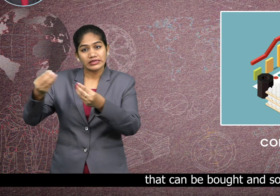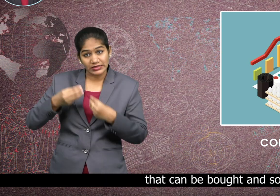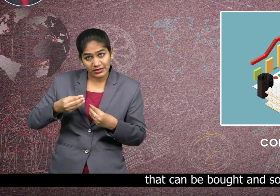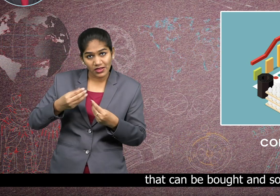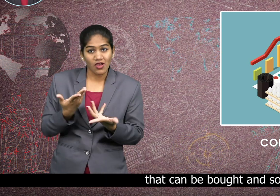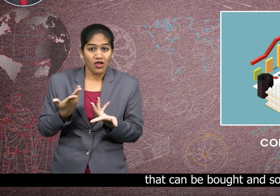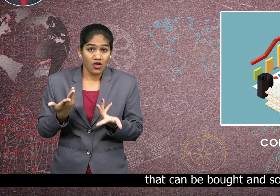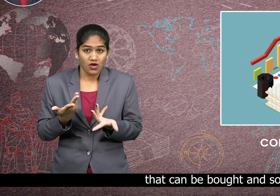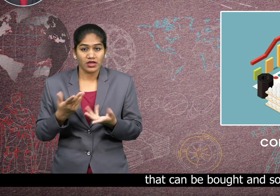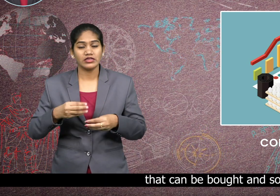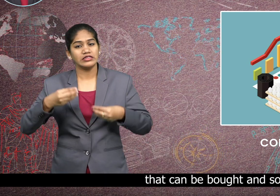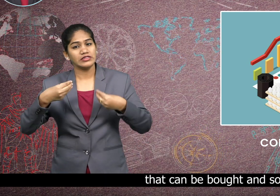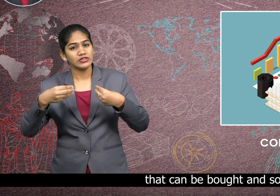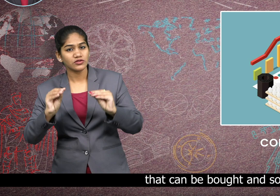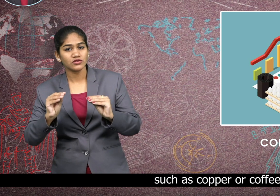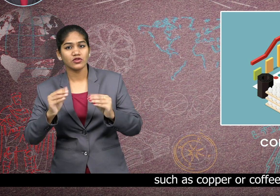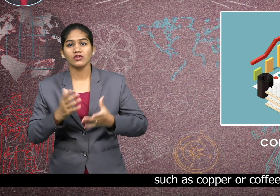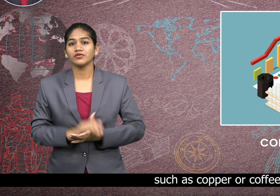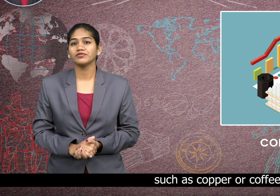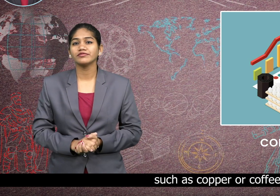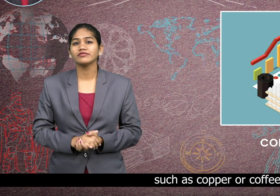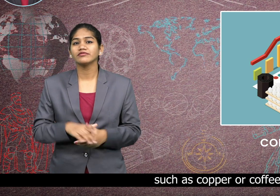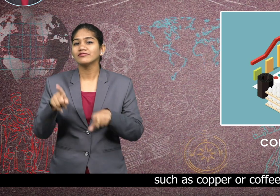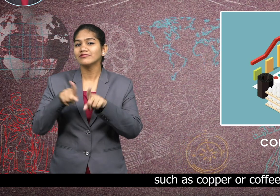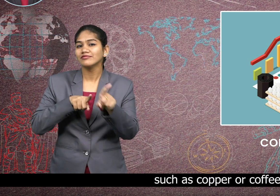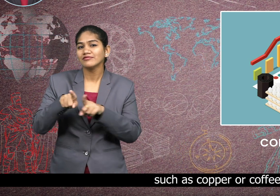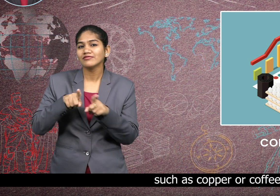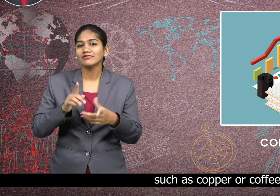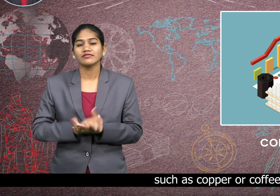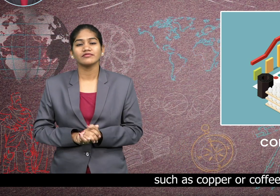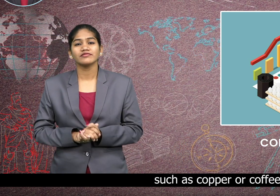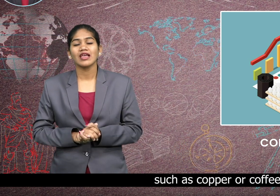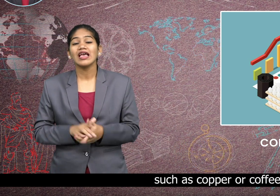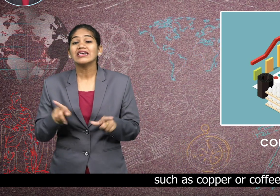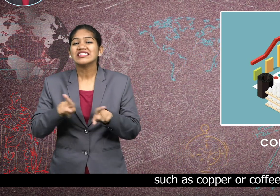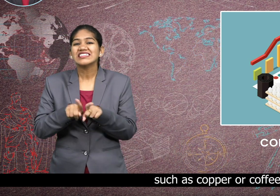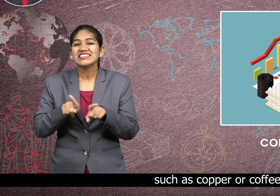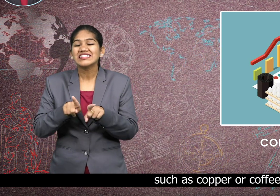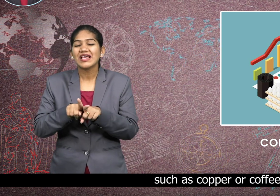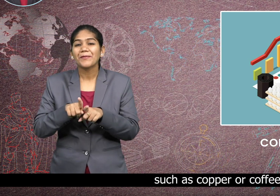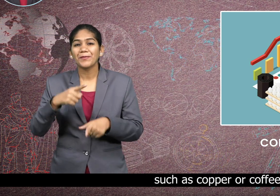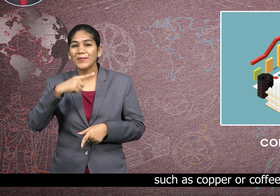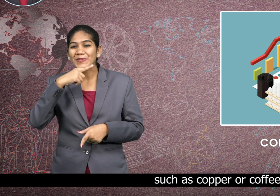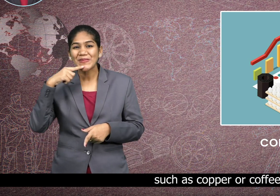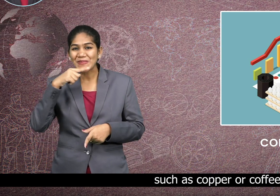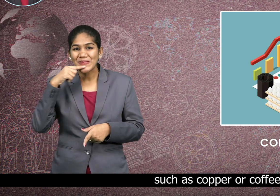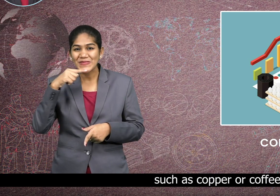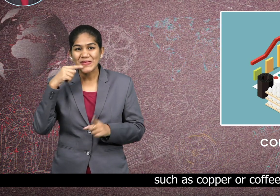sold, such as copper or coffee.